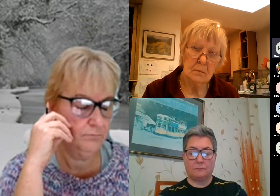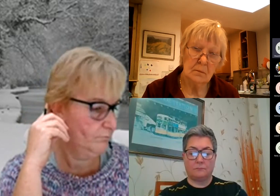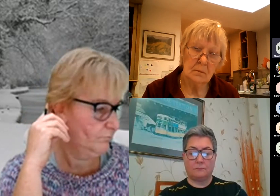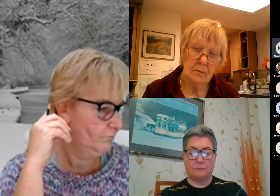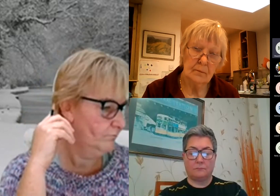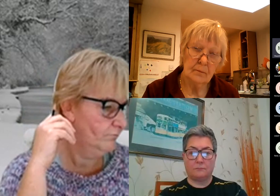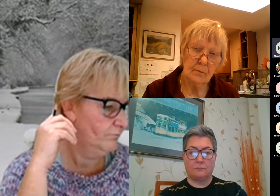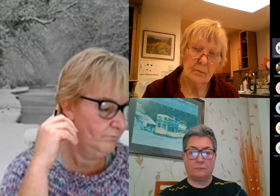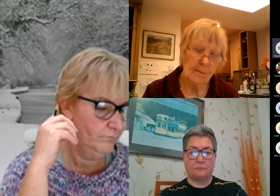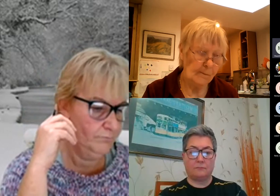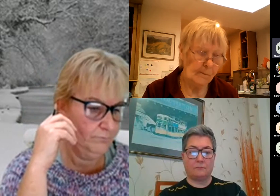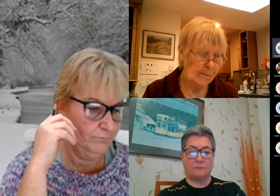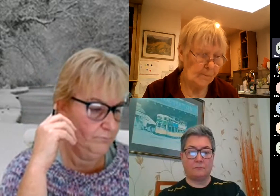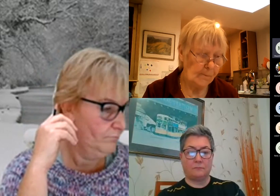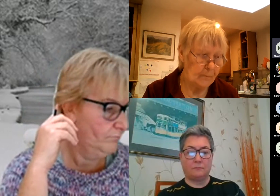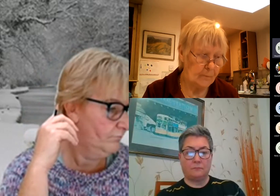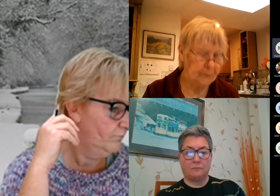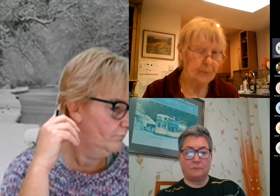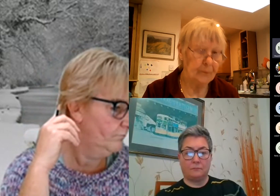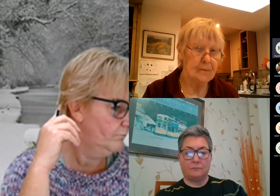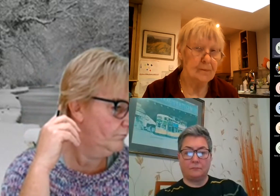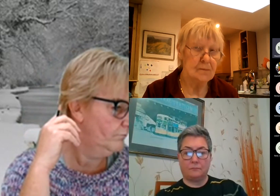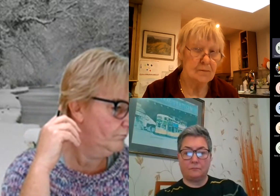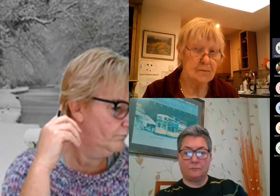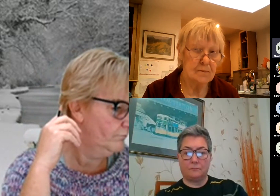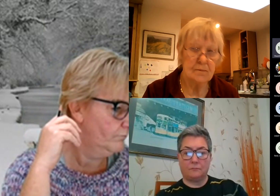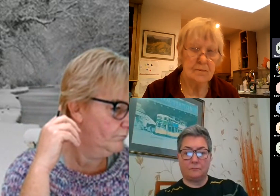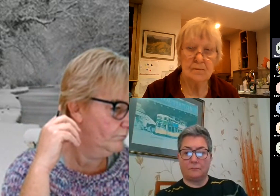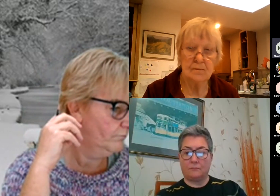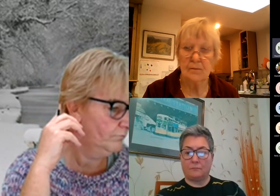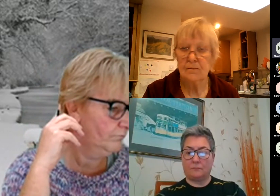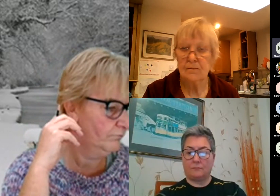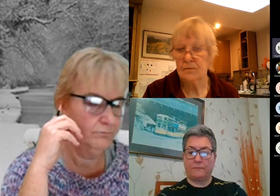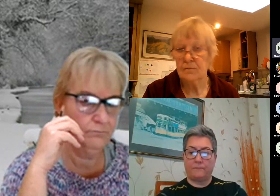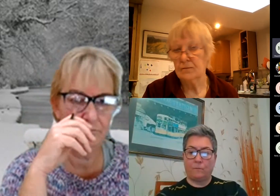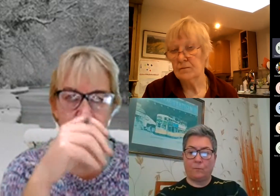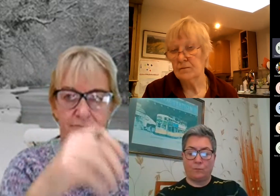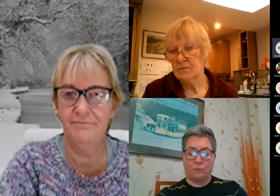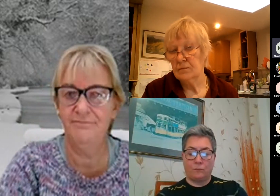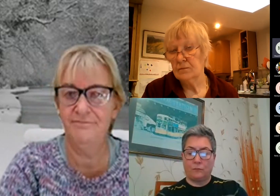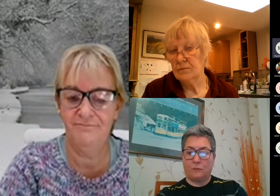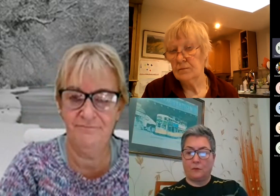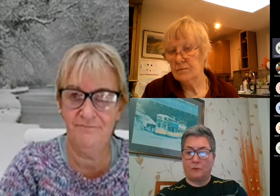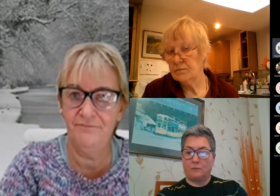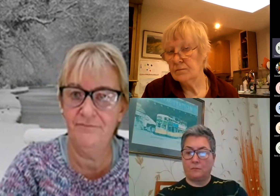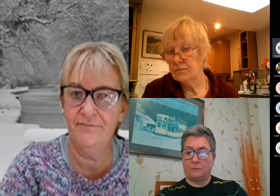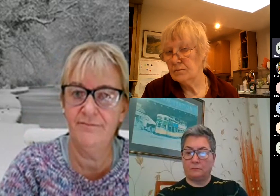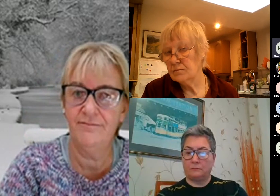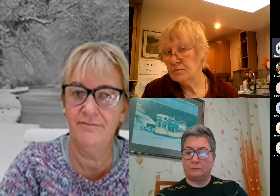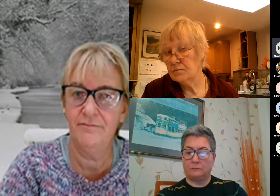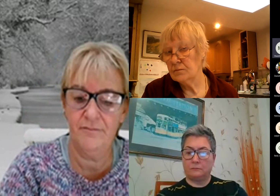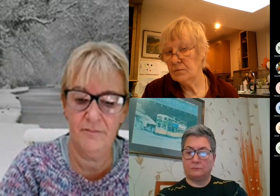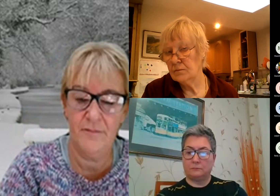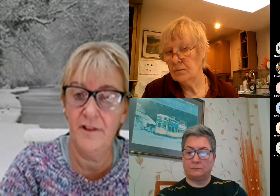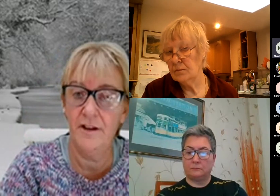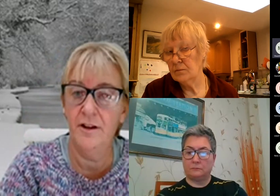counter argument to their objections. I'm sorry, the advice isn't much better than that, but